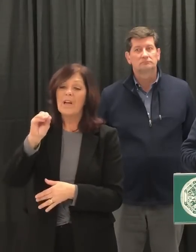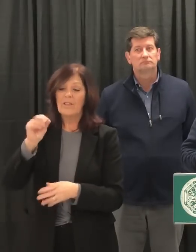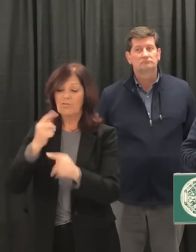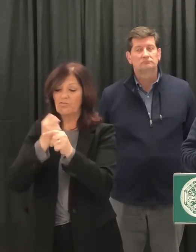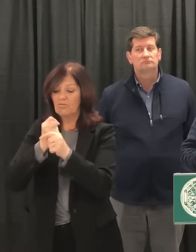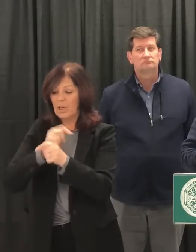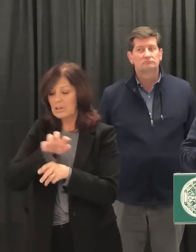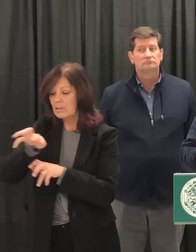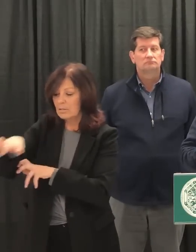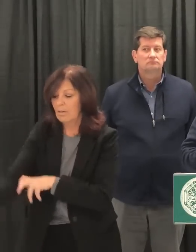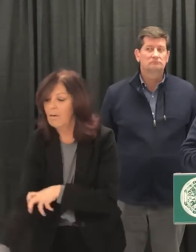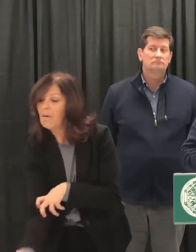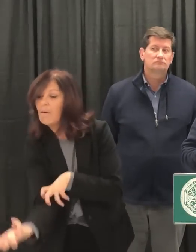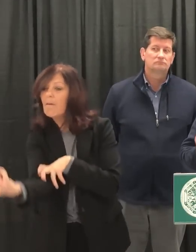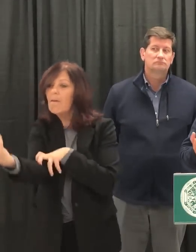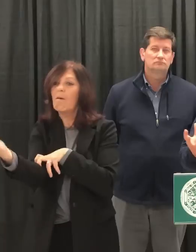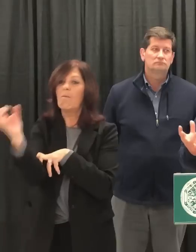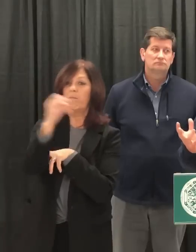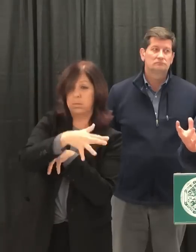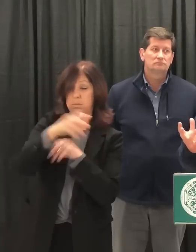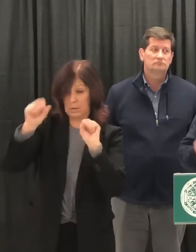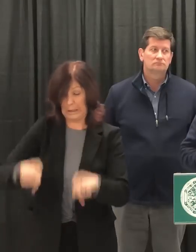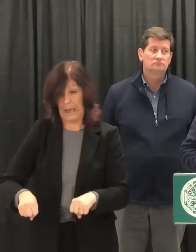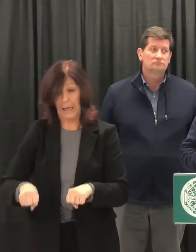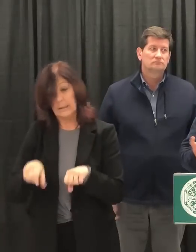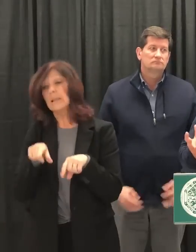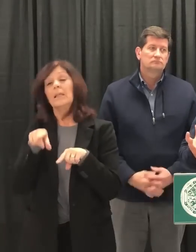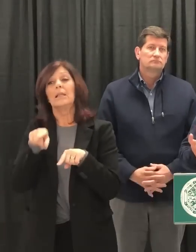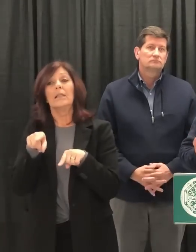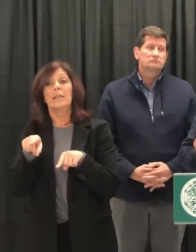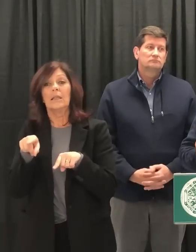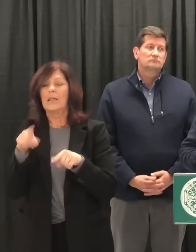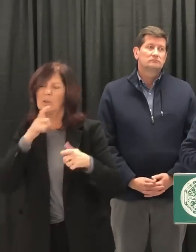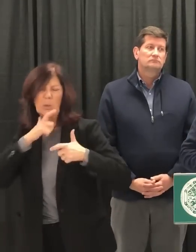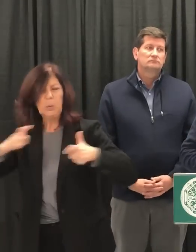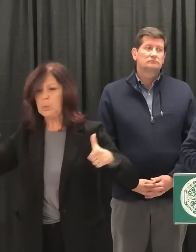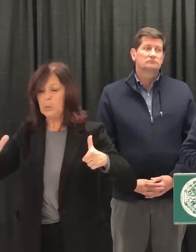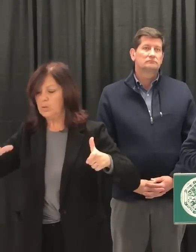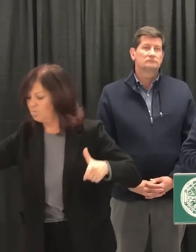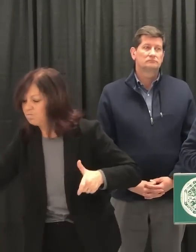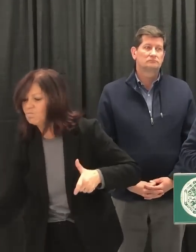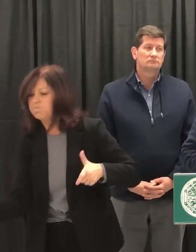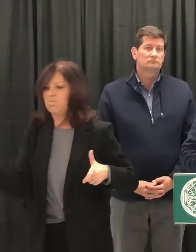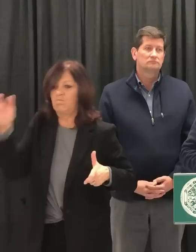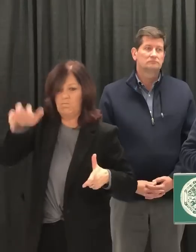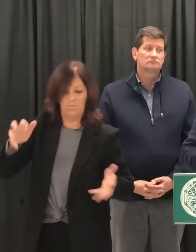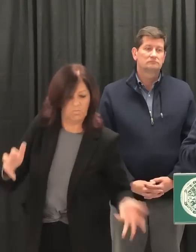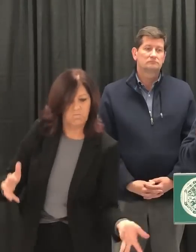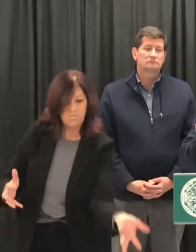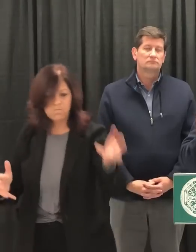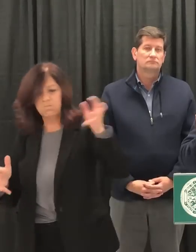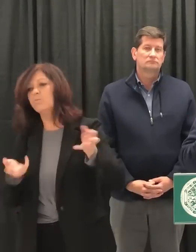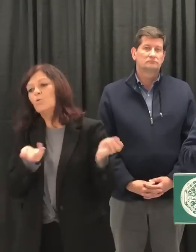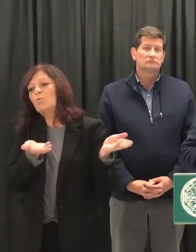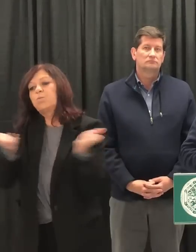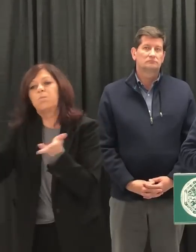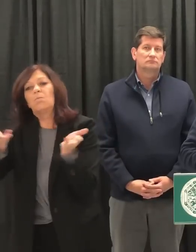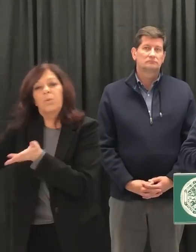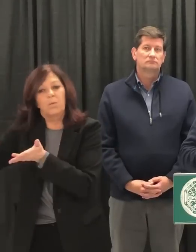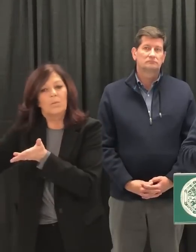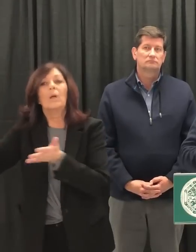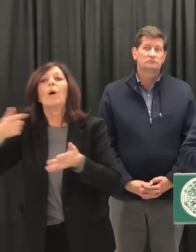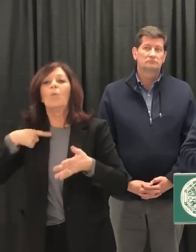could scoop up 3 yards of snow. They're massive. It's almost a small car the size of those buckets. and we're